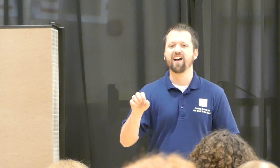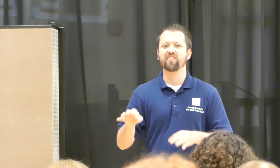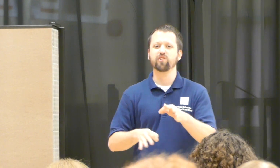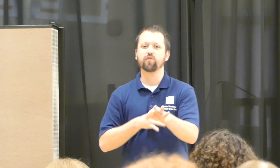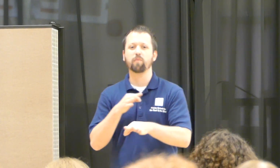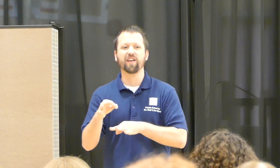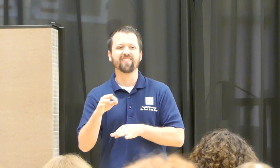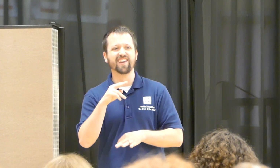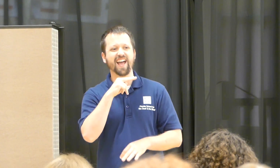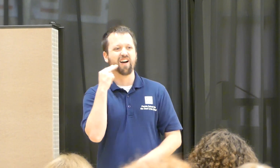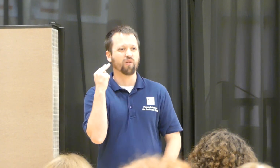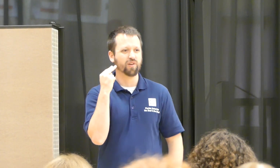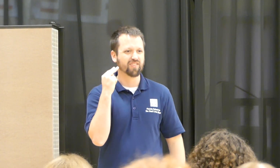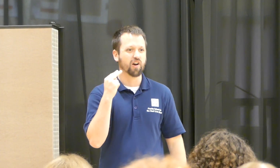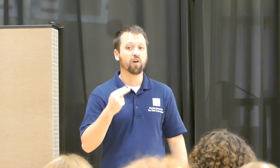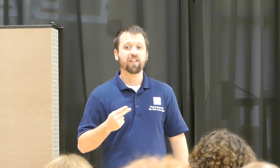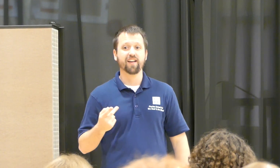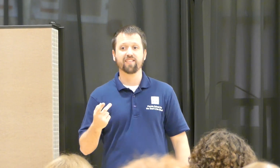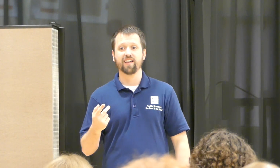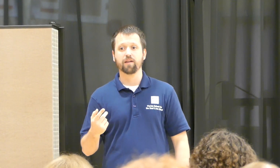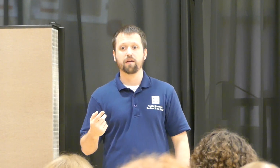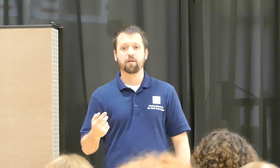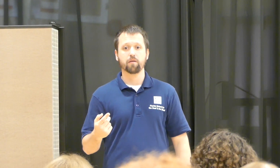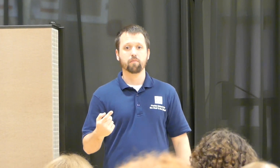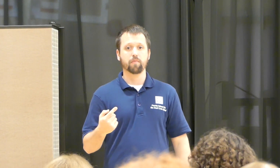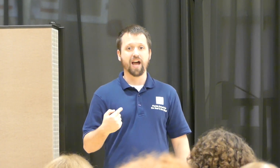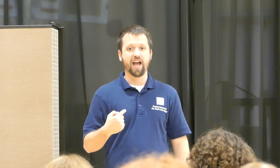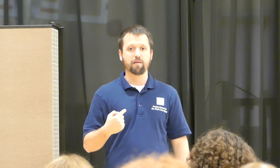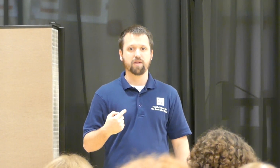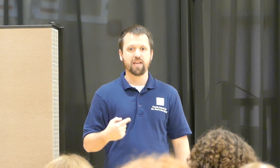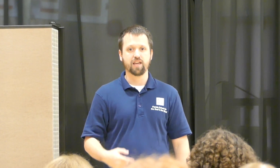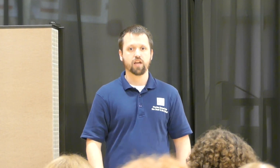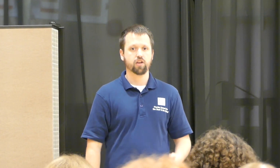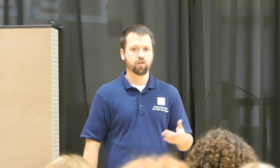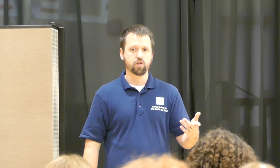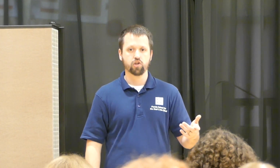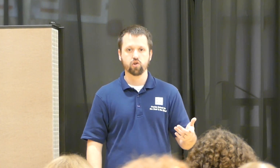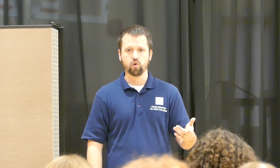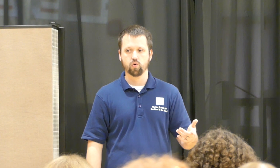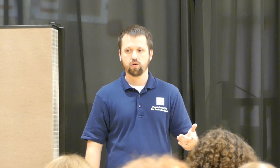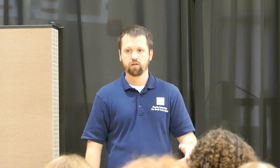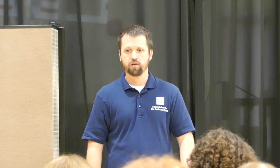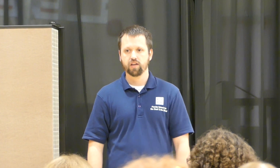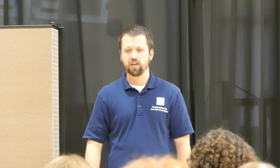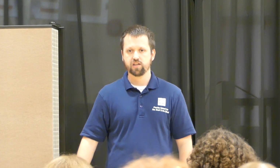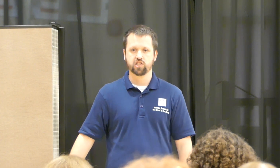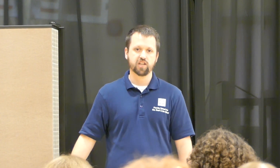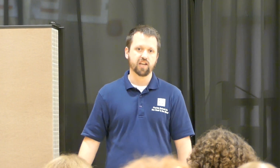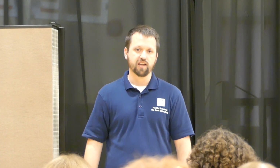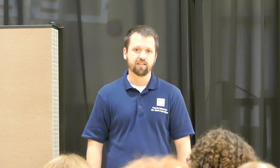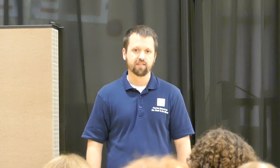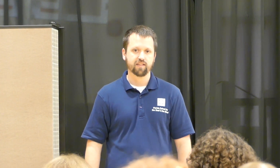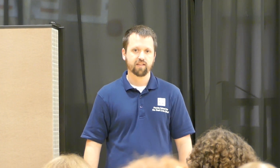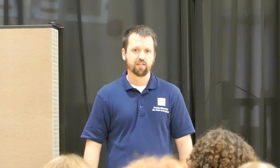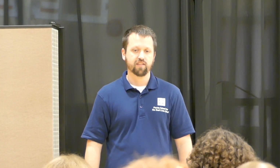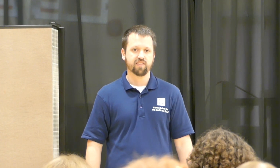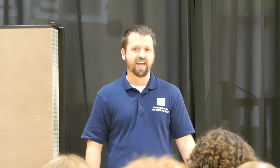Pronouns used to replace a noun. So, that's like I, me, you, he, she, it,